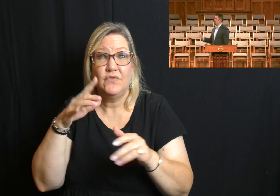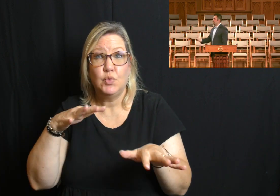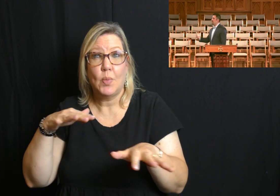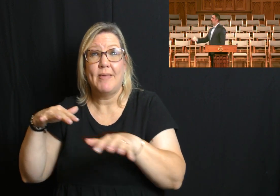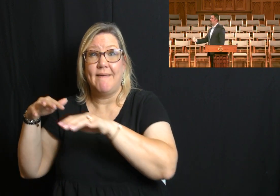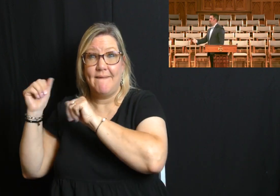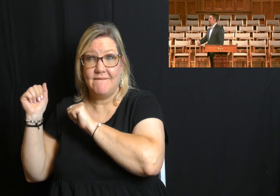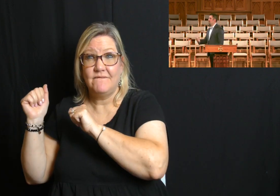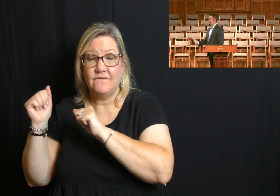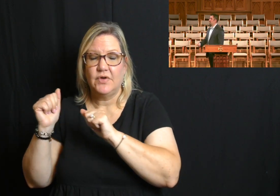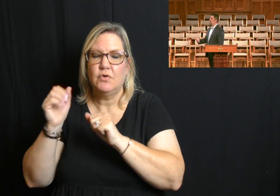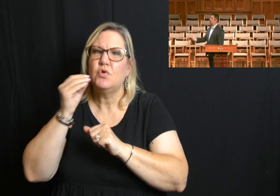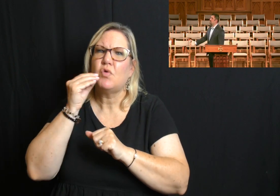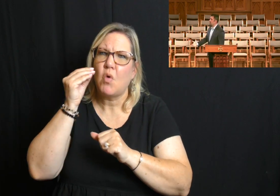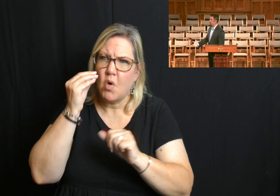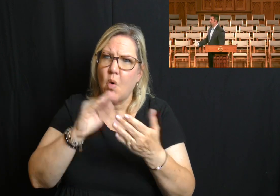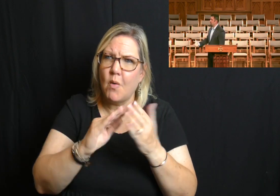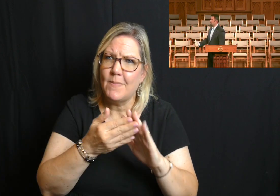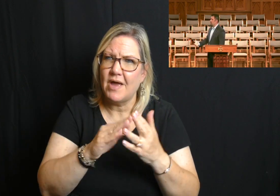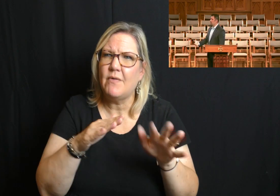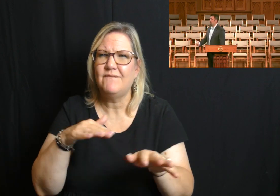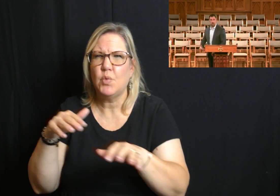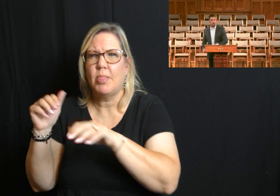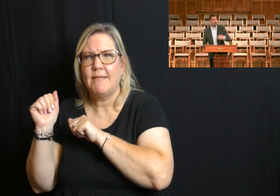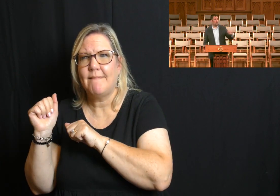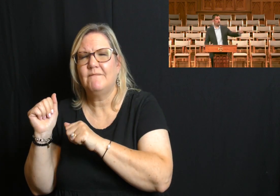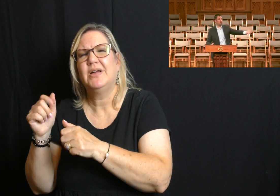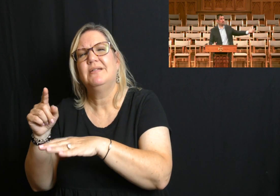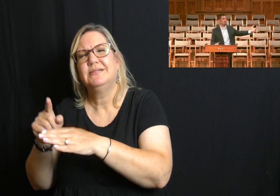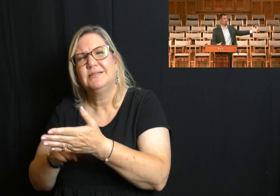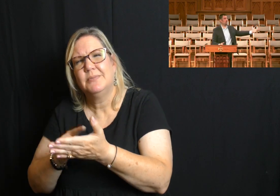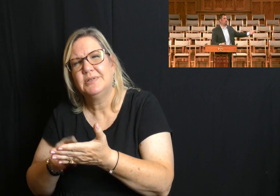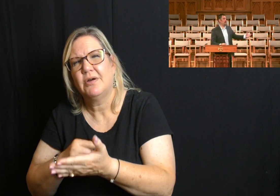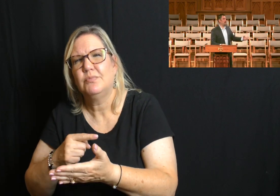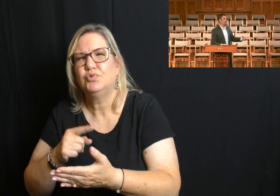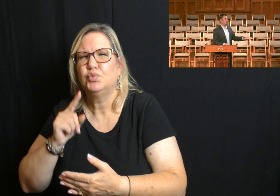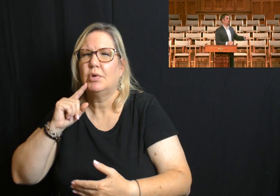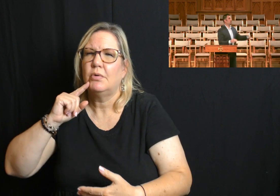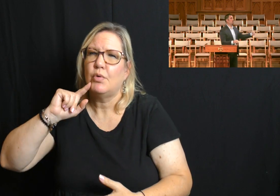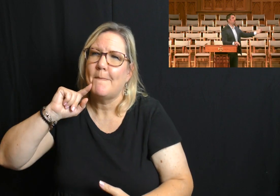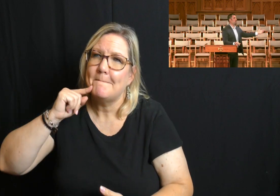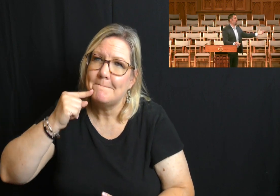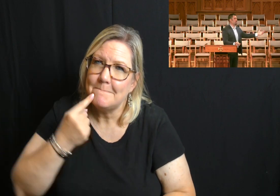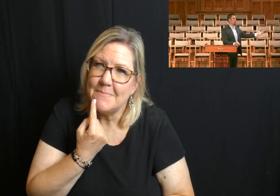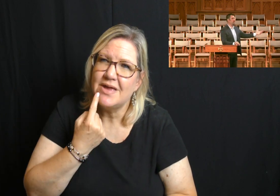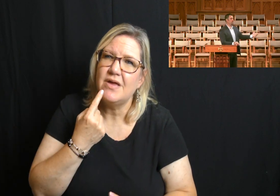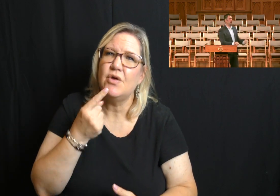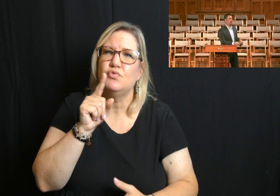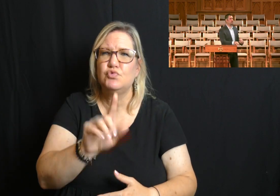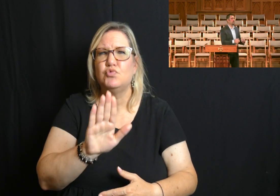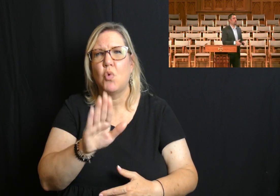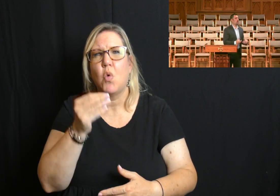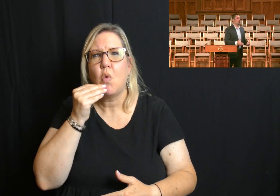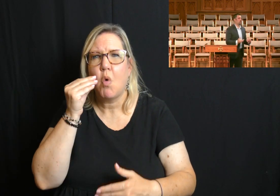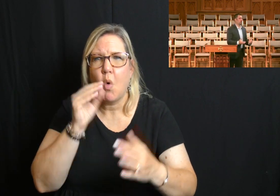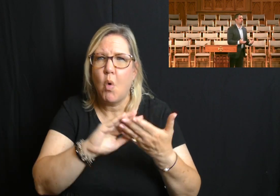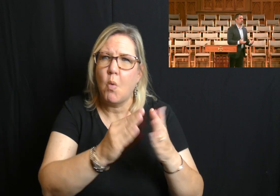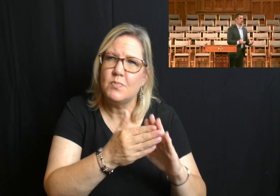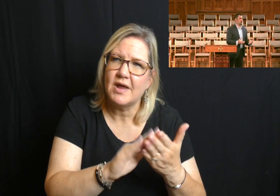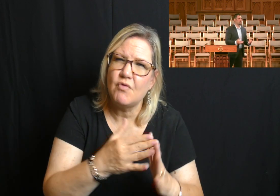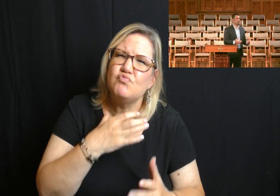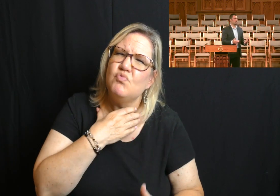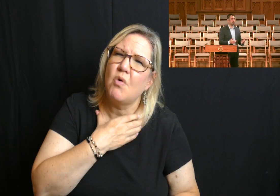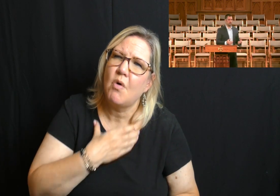the familiarities of the things that you know, for your friends that you left behind, for the people that you left behind. You long for